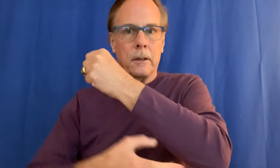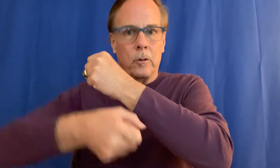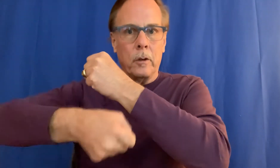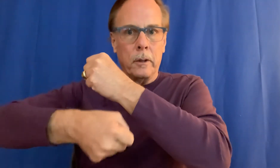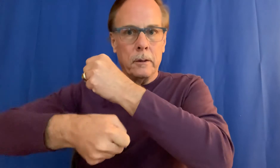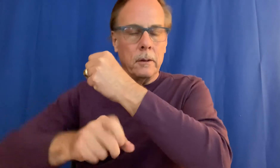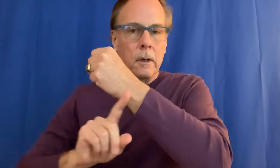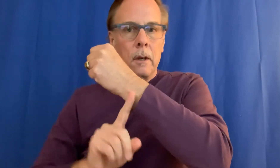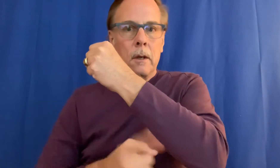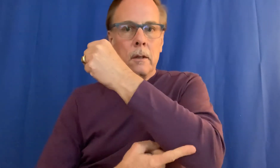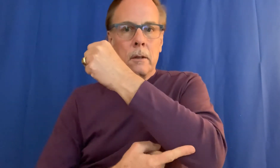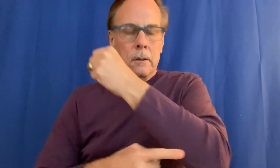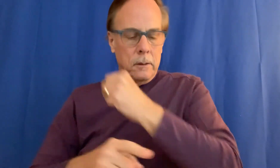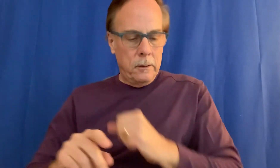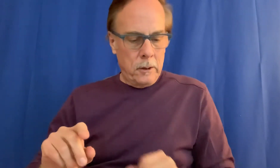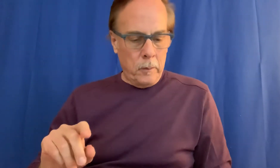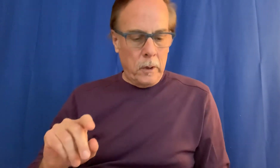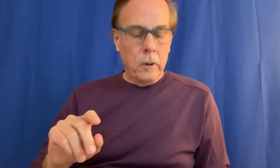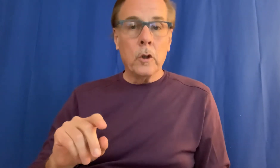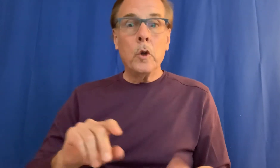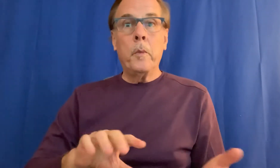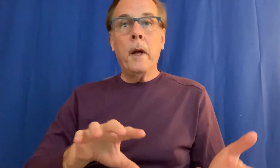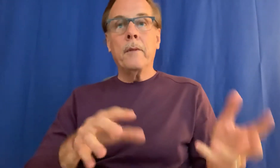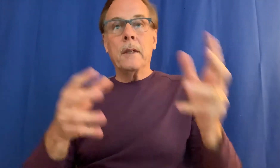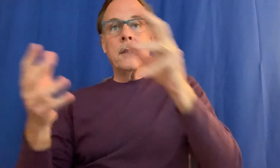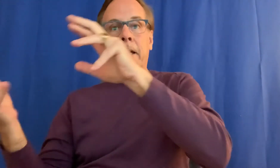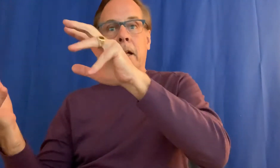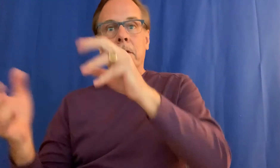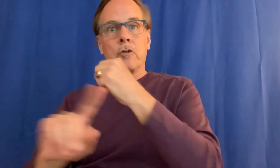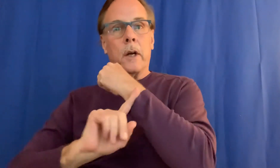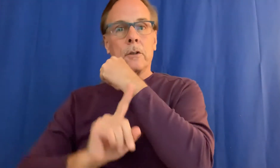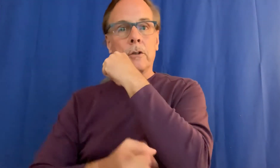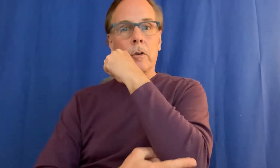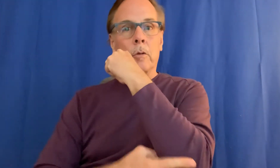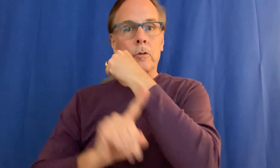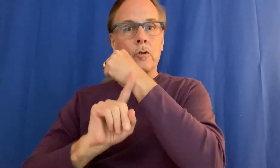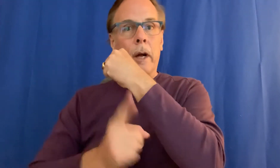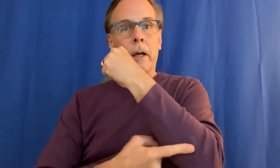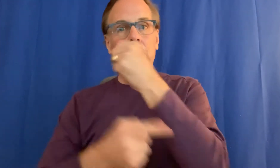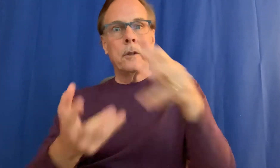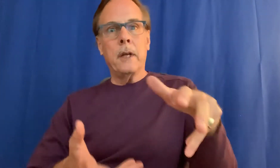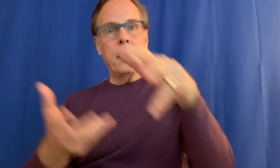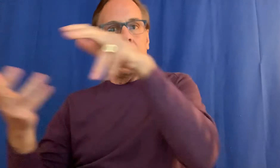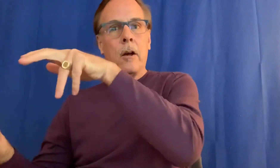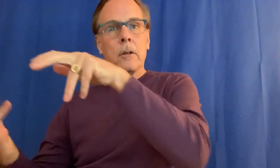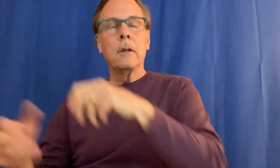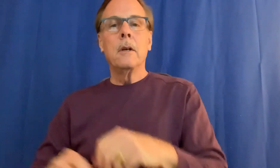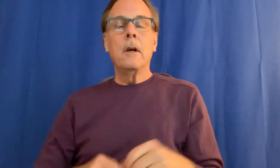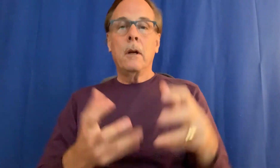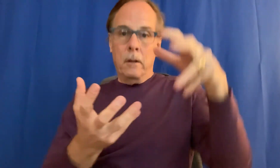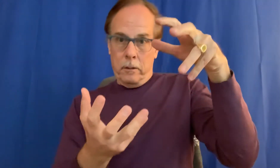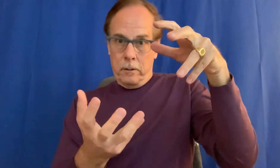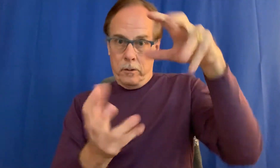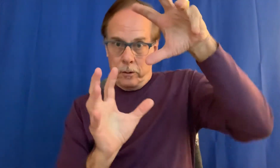or some loop, and then take out the trash. So trash, take out.